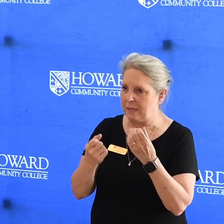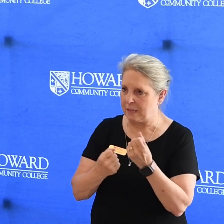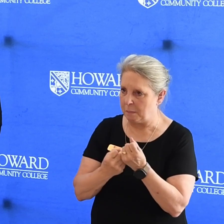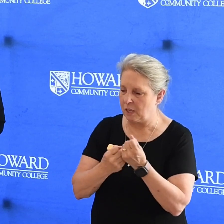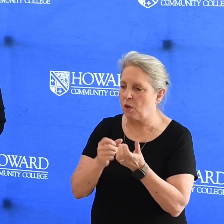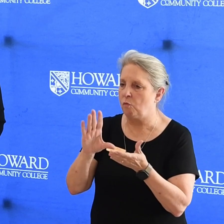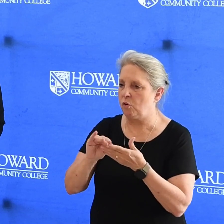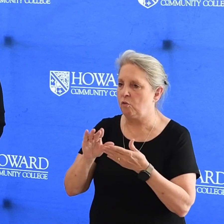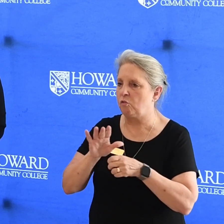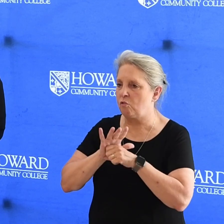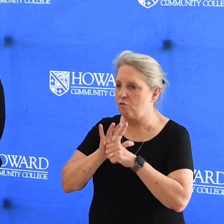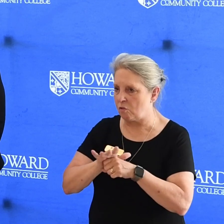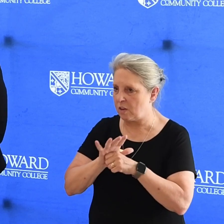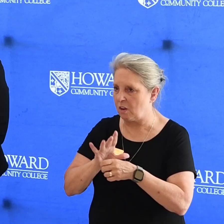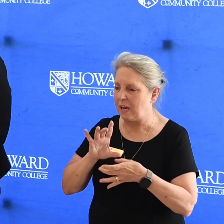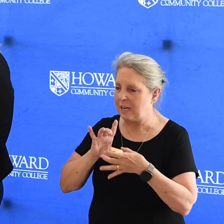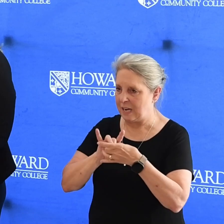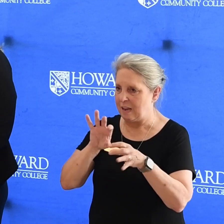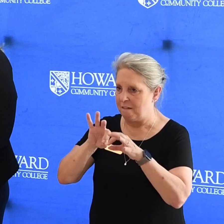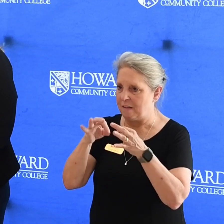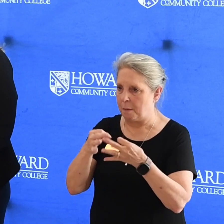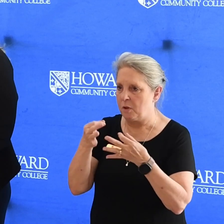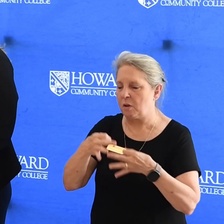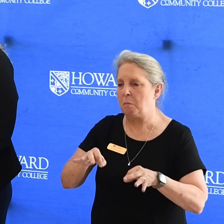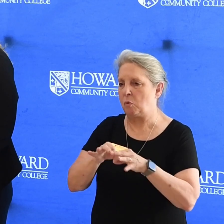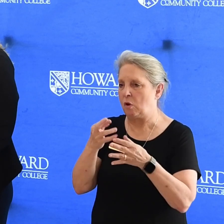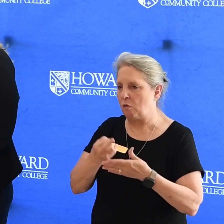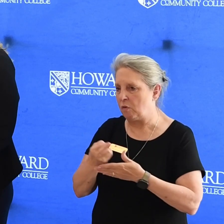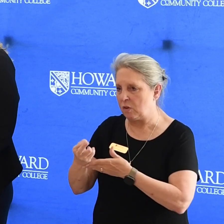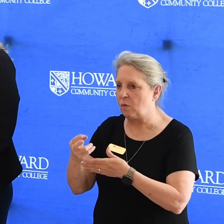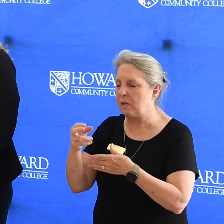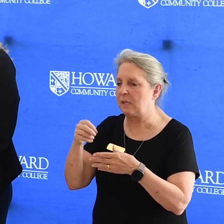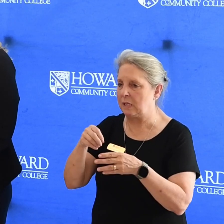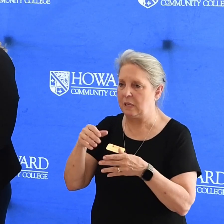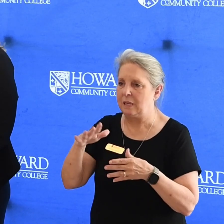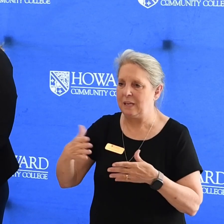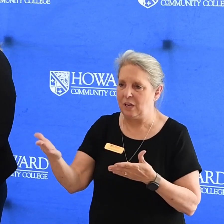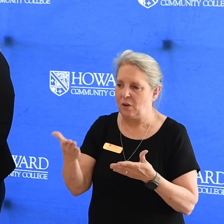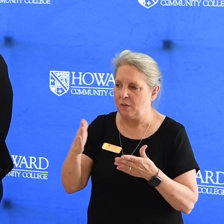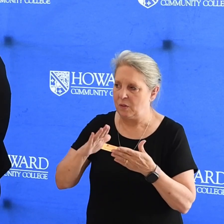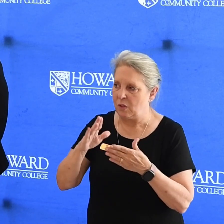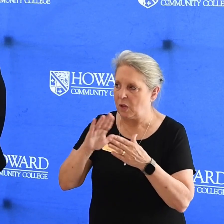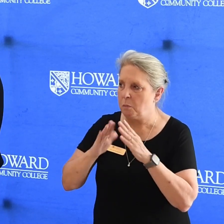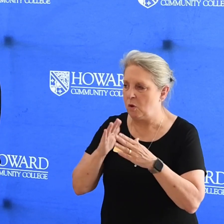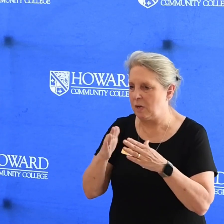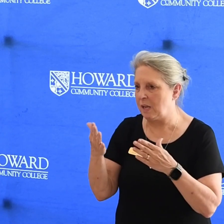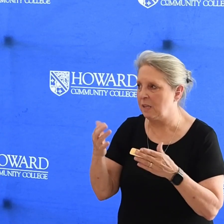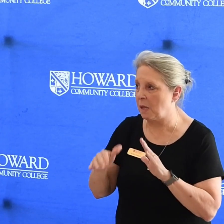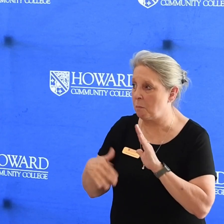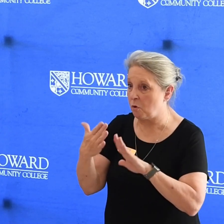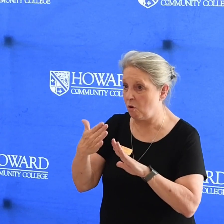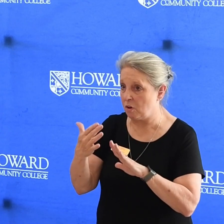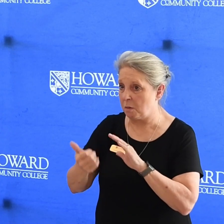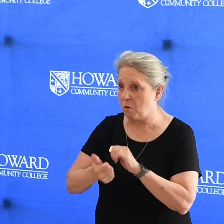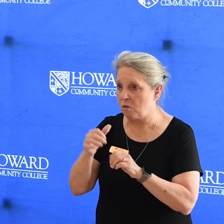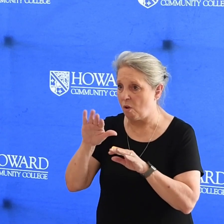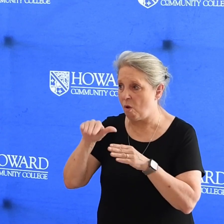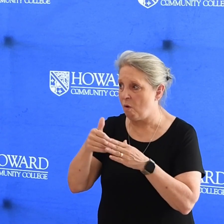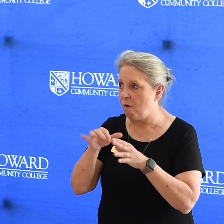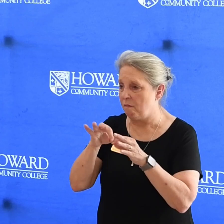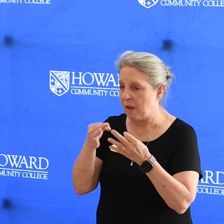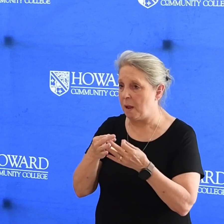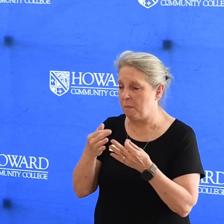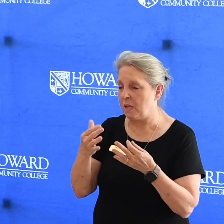reduce stressors, and connect families to critical resources in the community. This approach promotes whole family